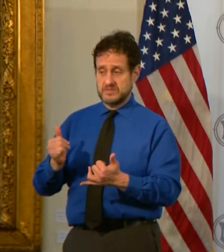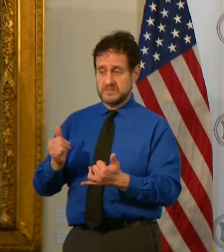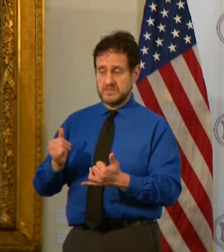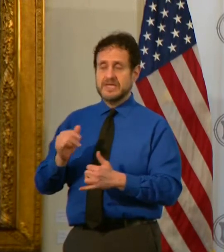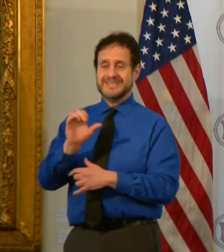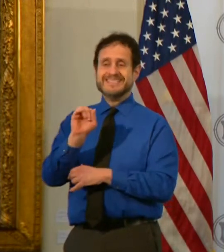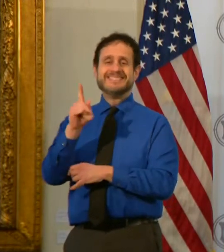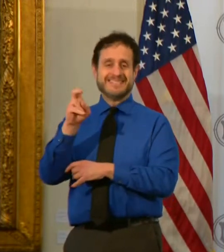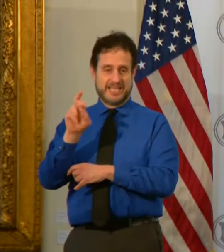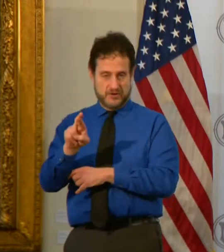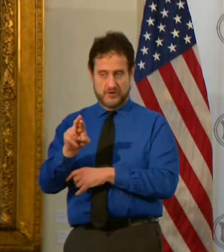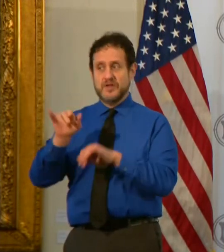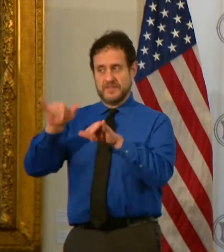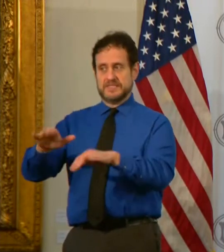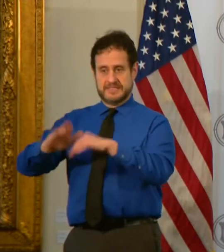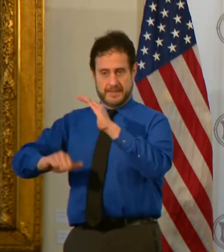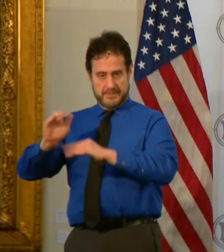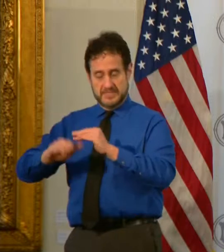same building.